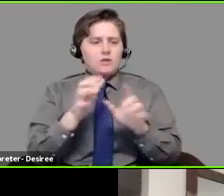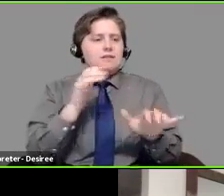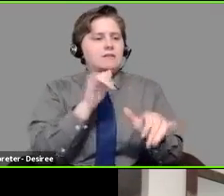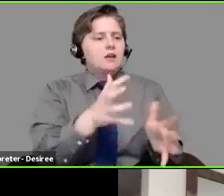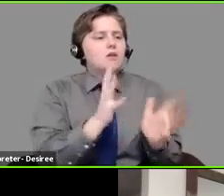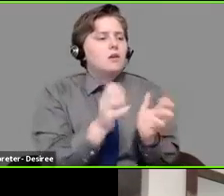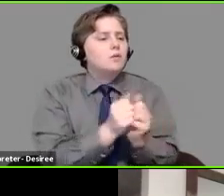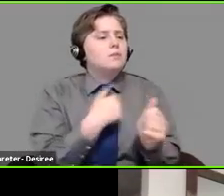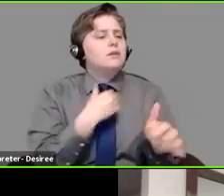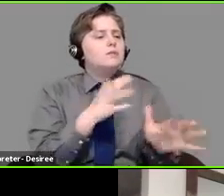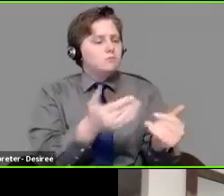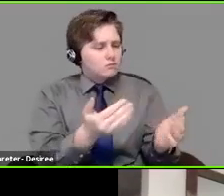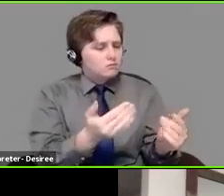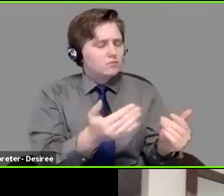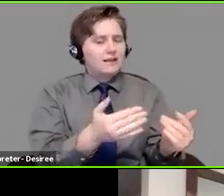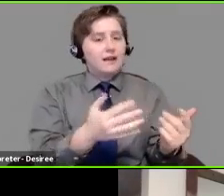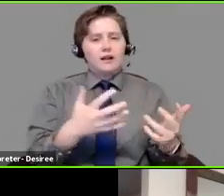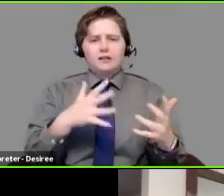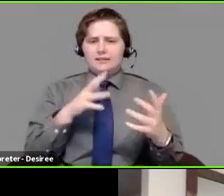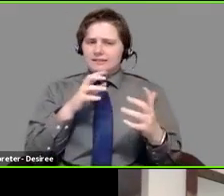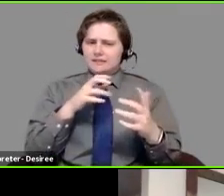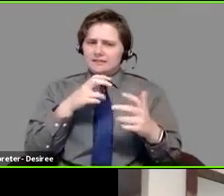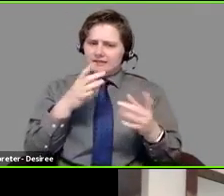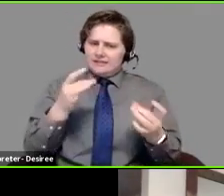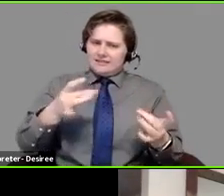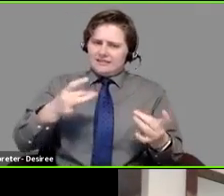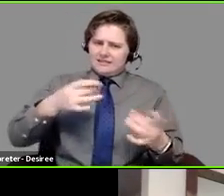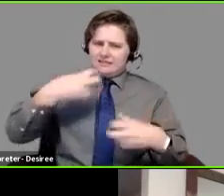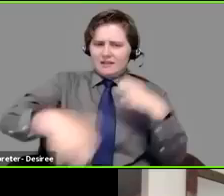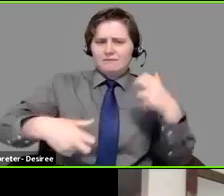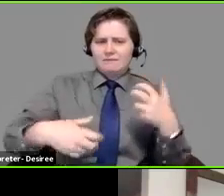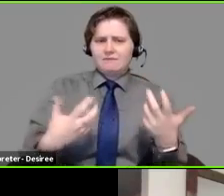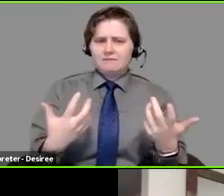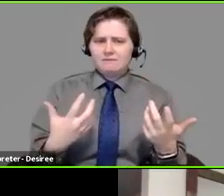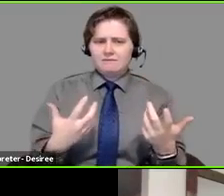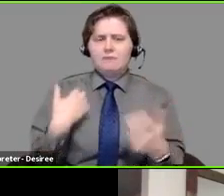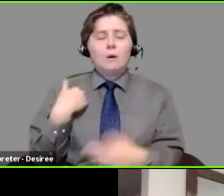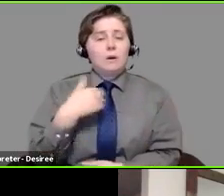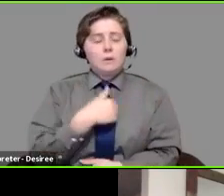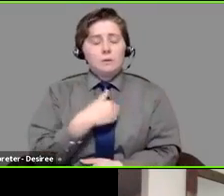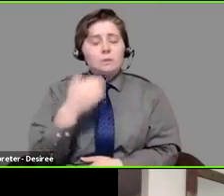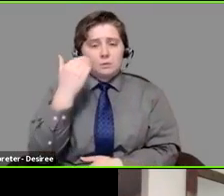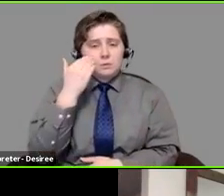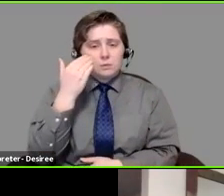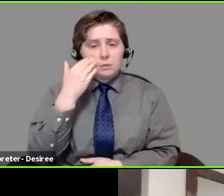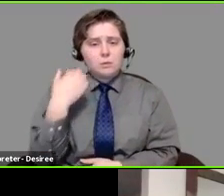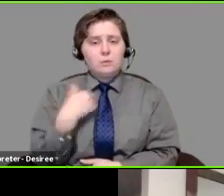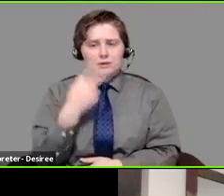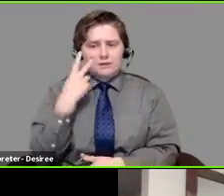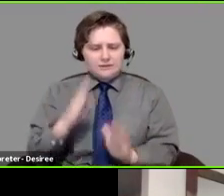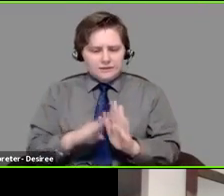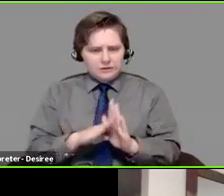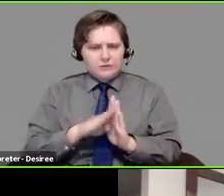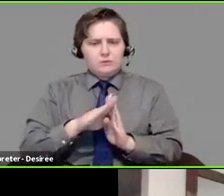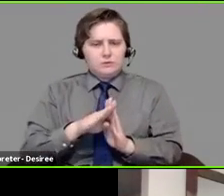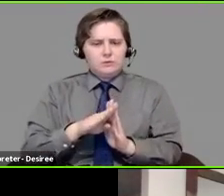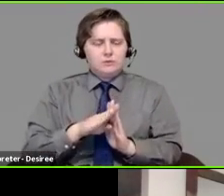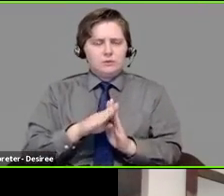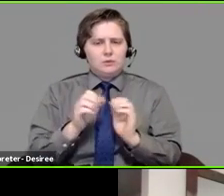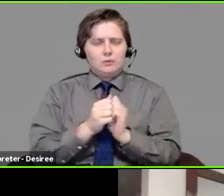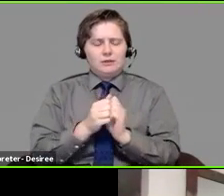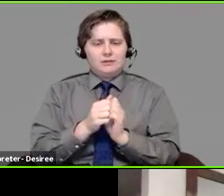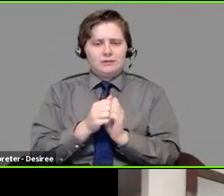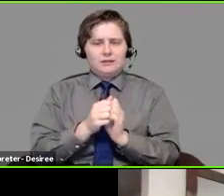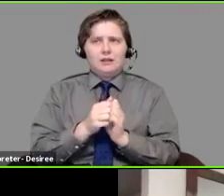line and keep them safe, it's a little tricky. And so we do know that we're seeing an uptick in